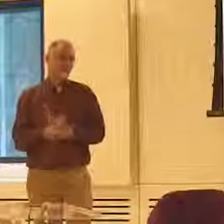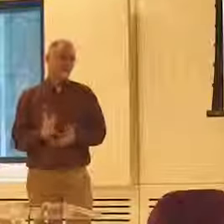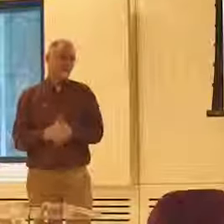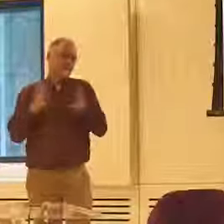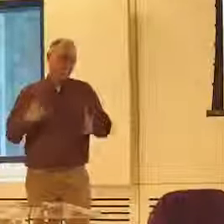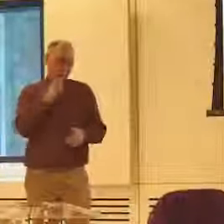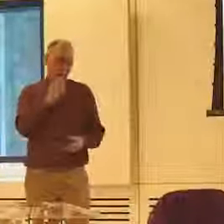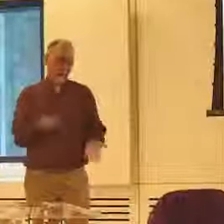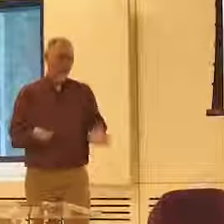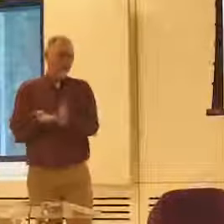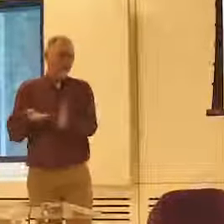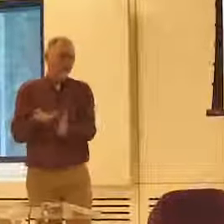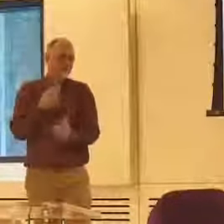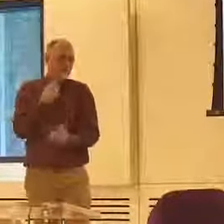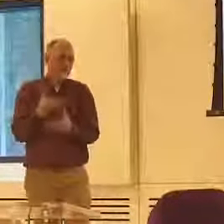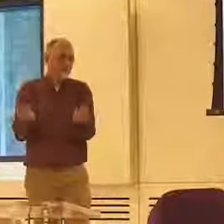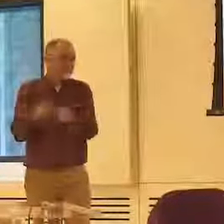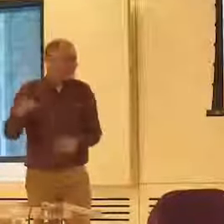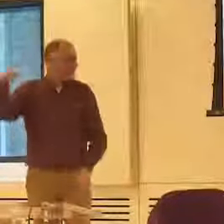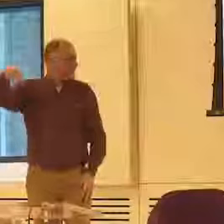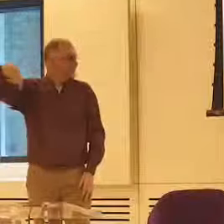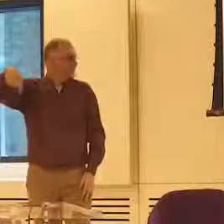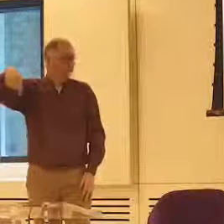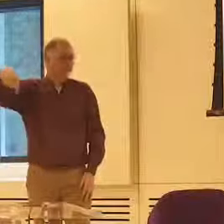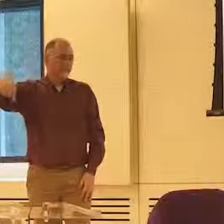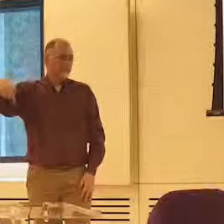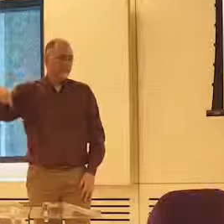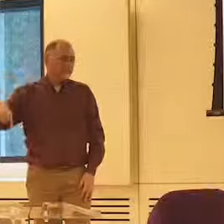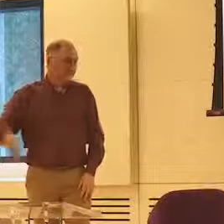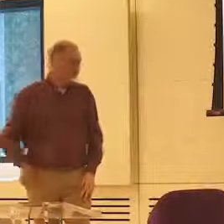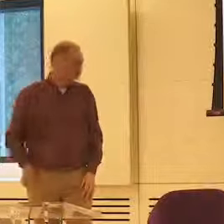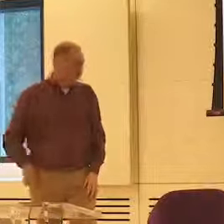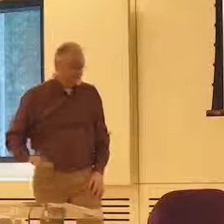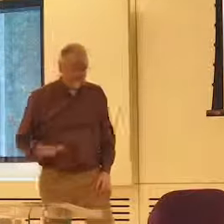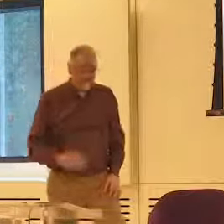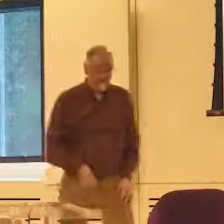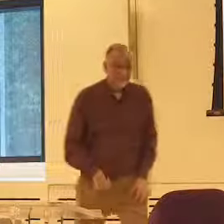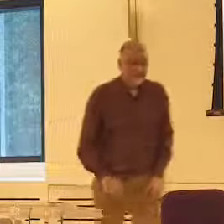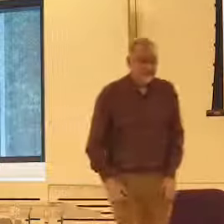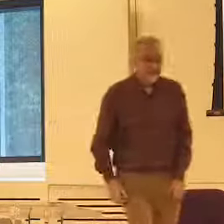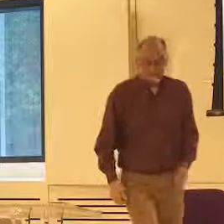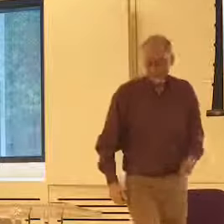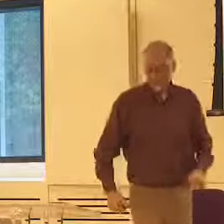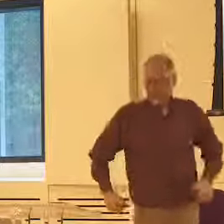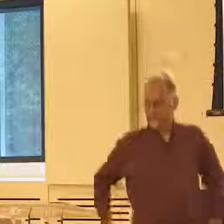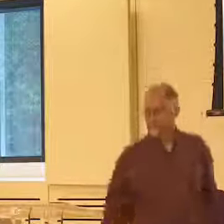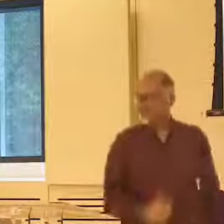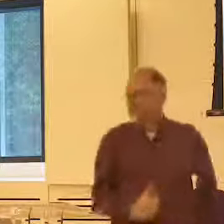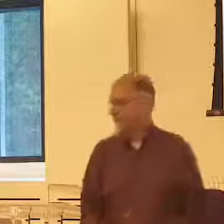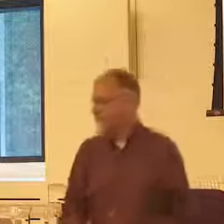be commensurate to what's happening out there in the services, and we will identify the gaps by doing an audit.